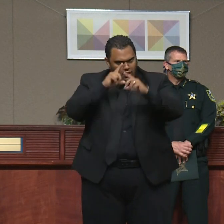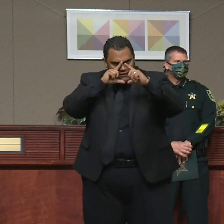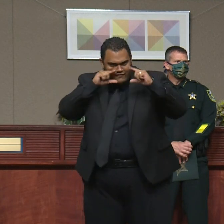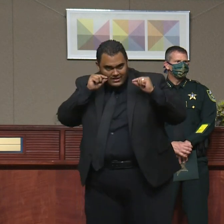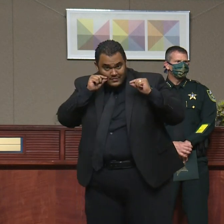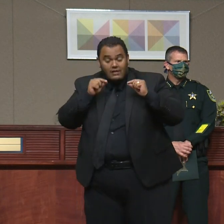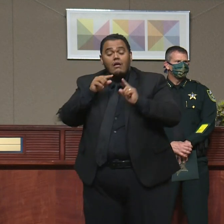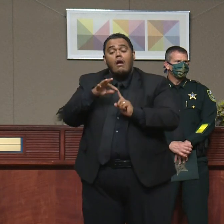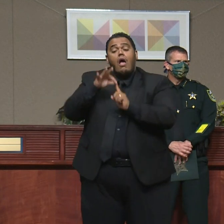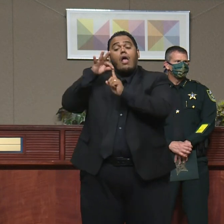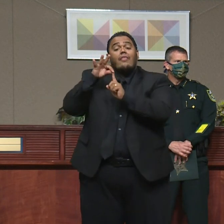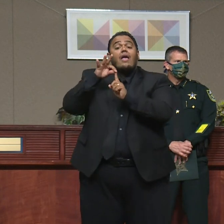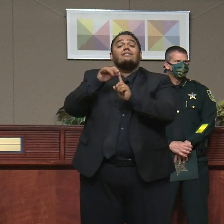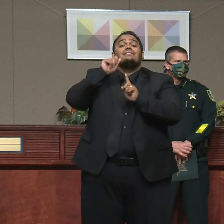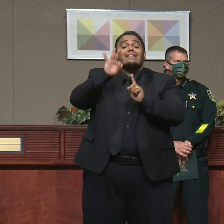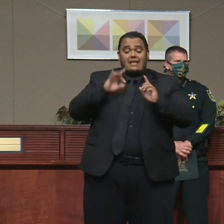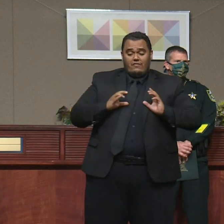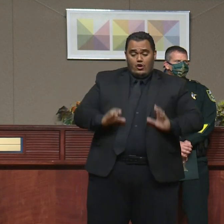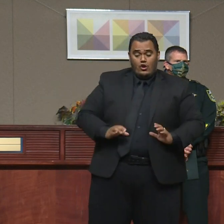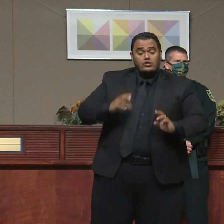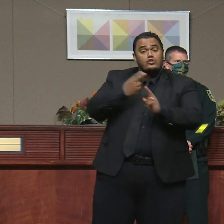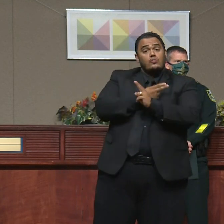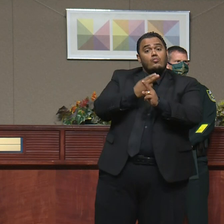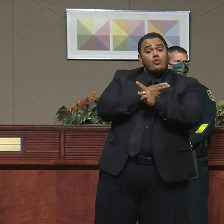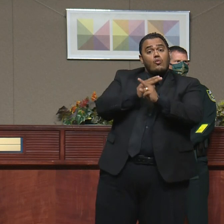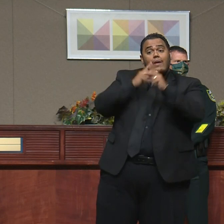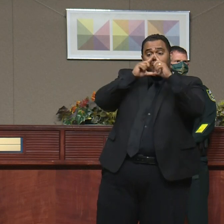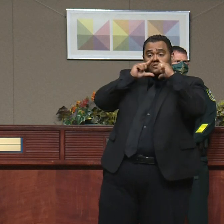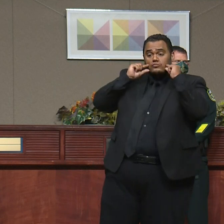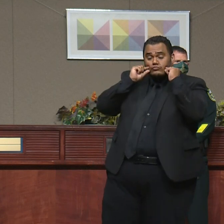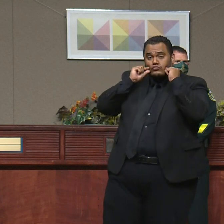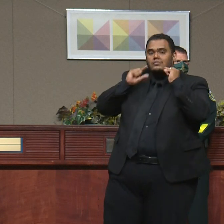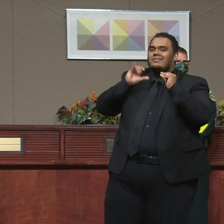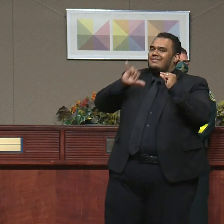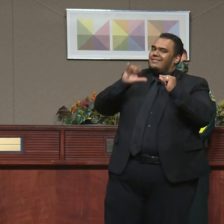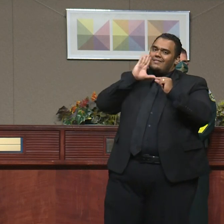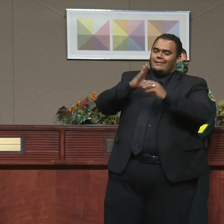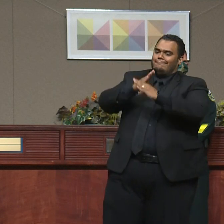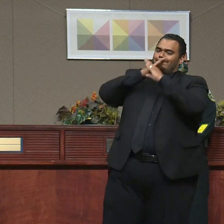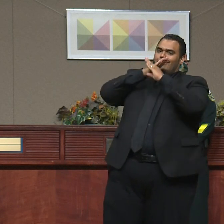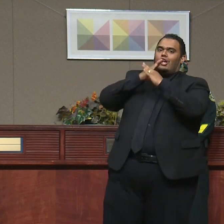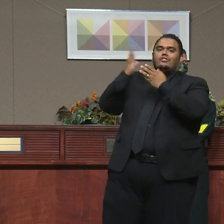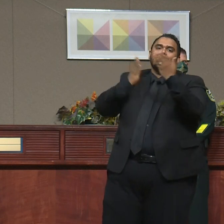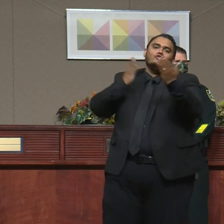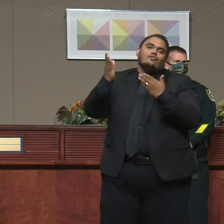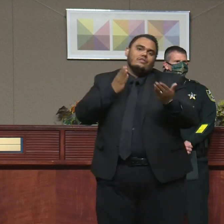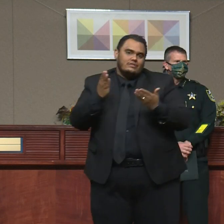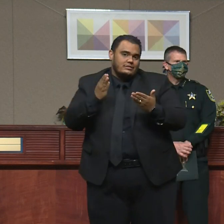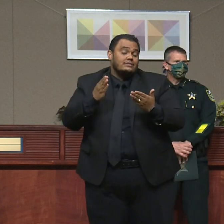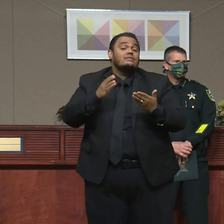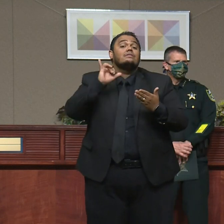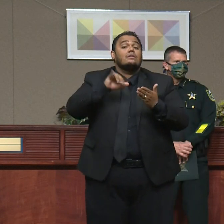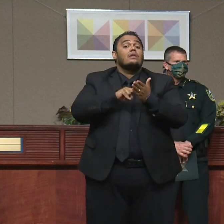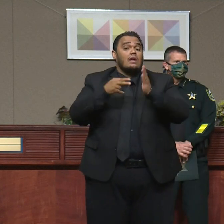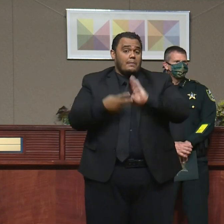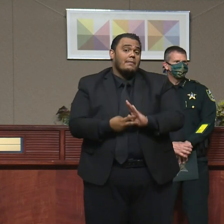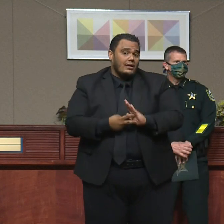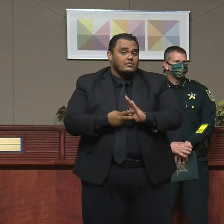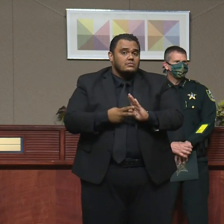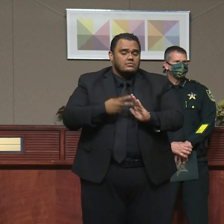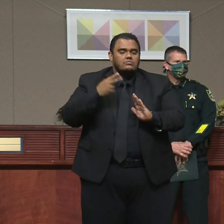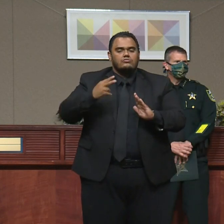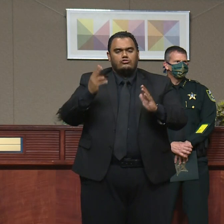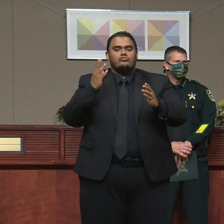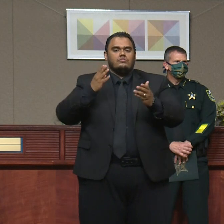of the patron's face mask or covering would impede the patron's service, in which case only the